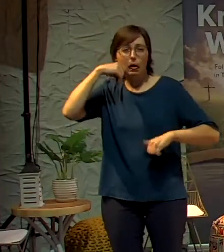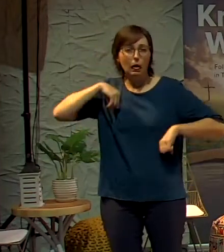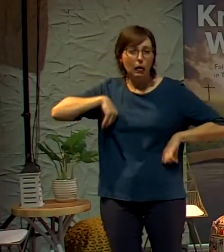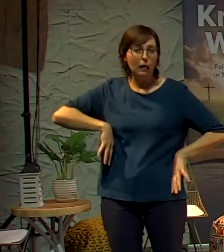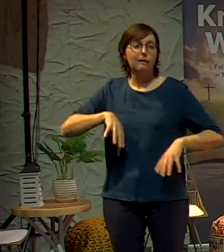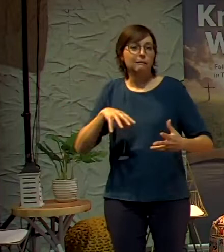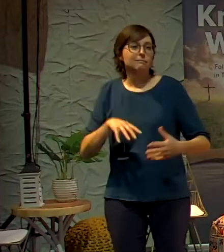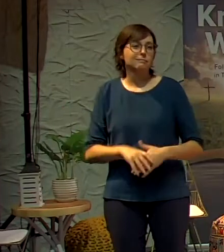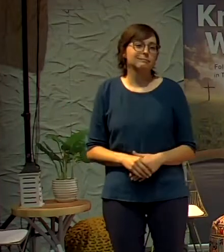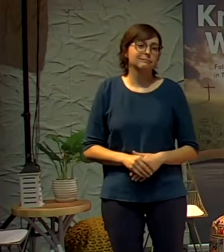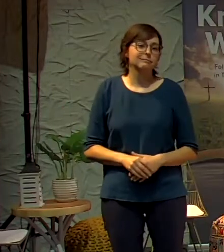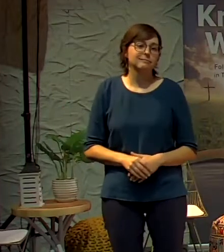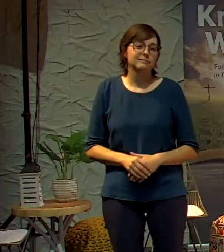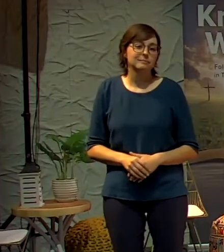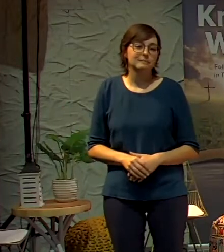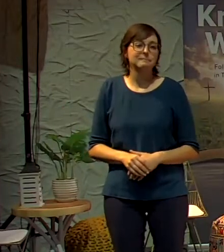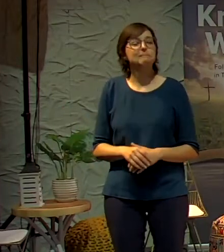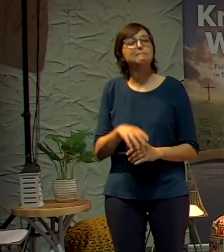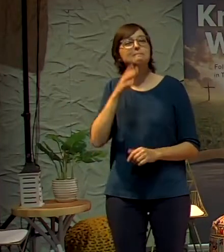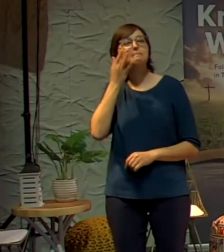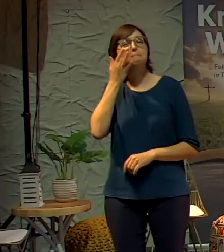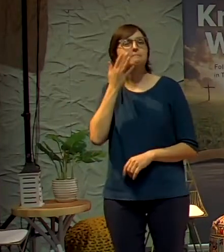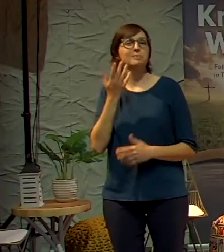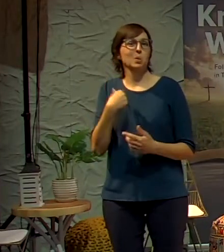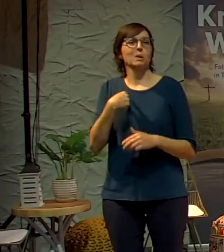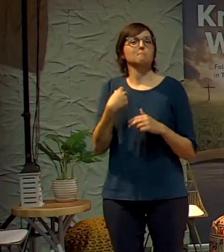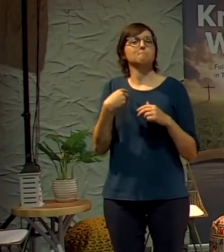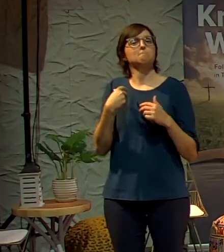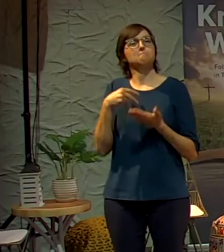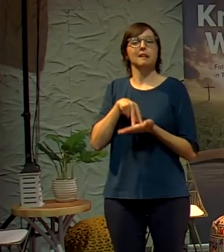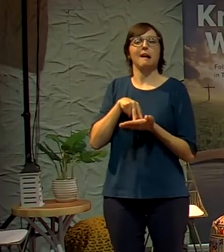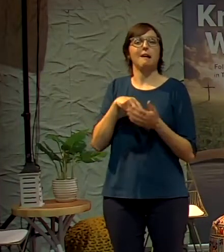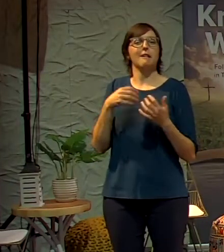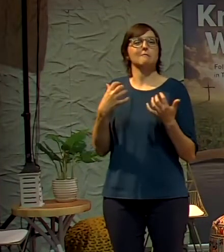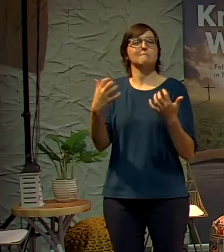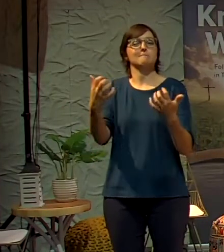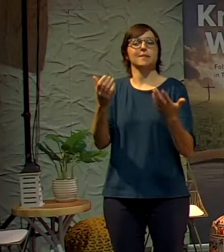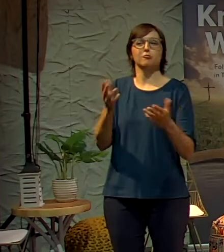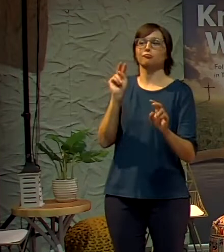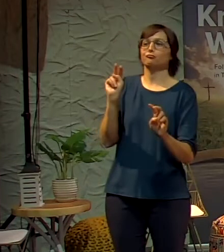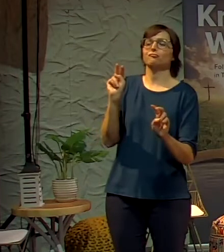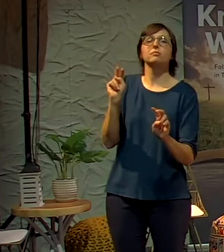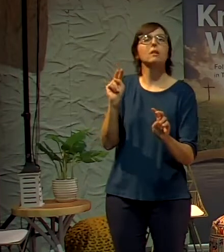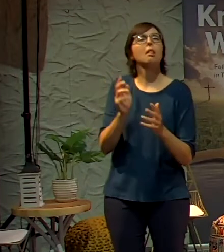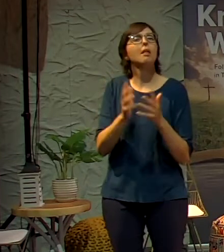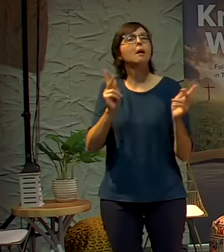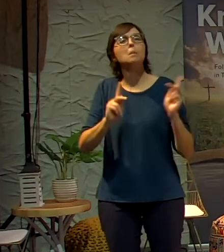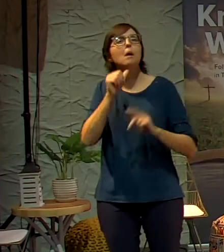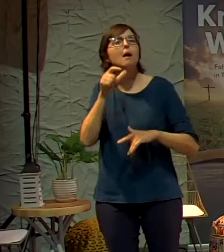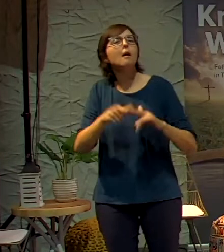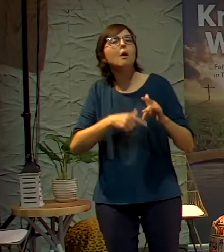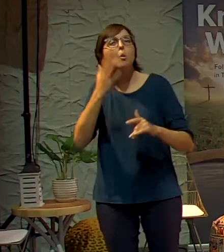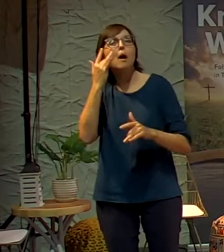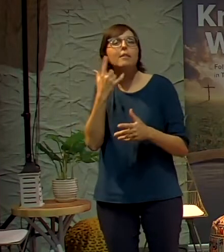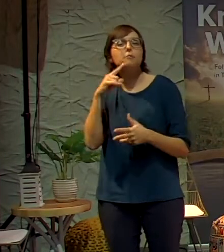right? And all of us were standing, we're there anyway. And the reason why not a lot of people skipped that, I'm sure it's because they